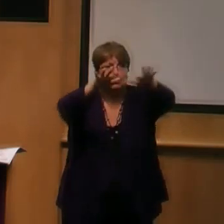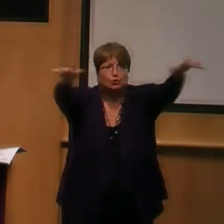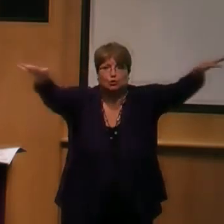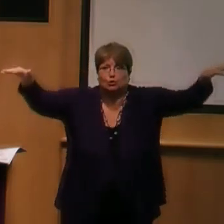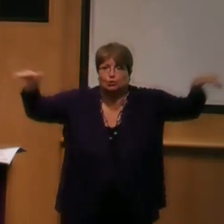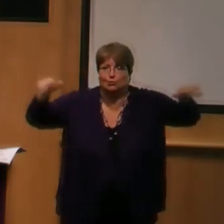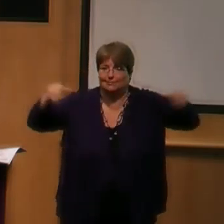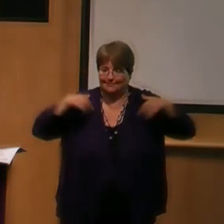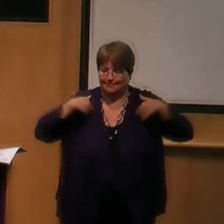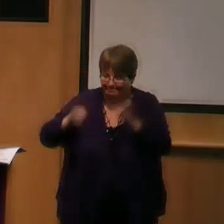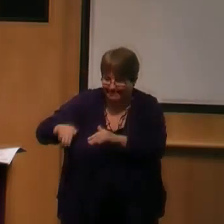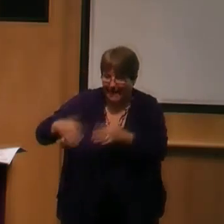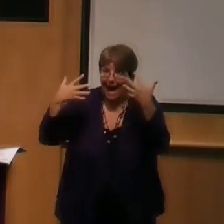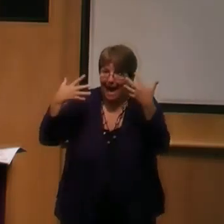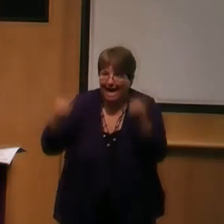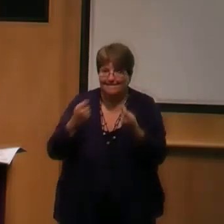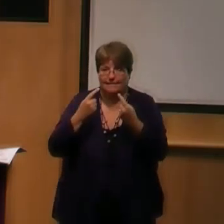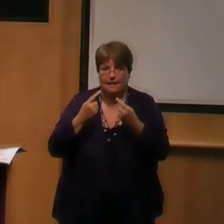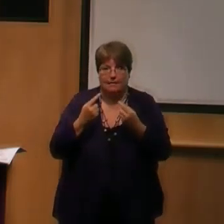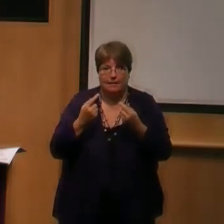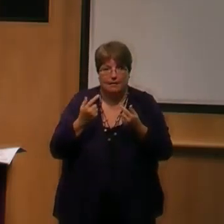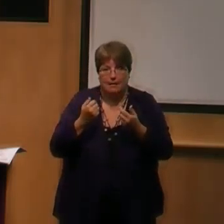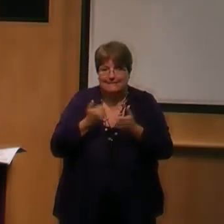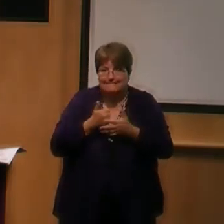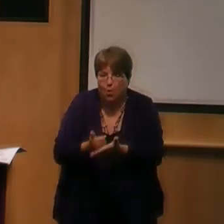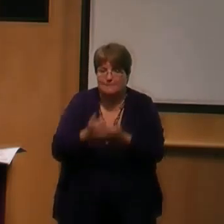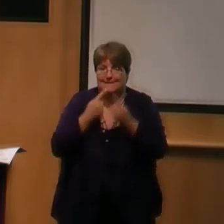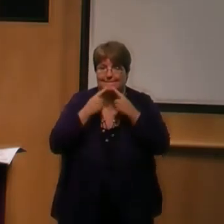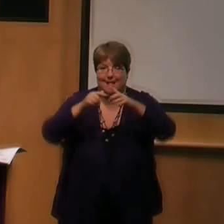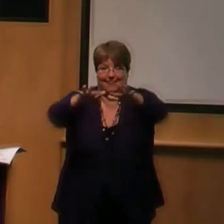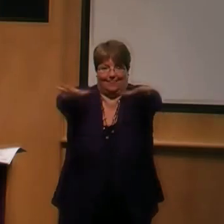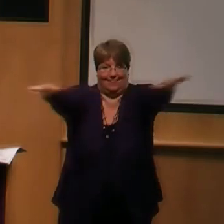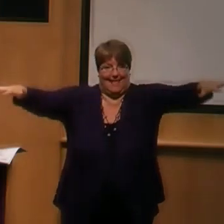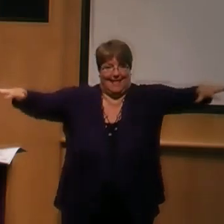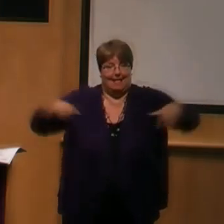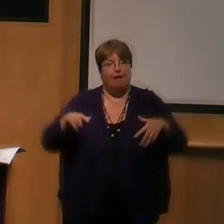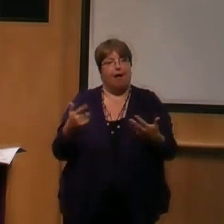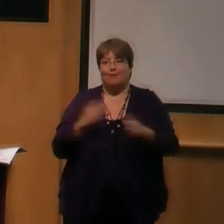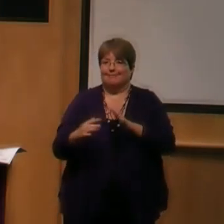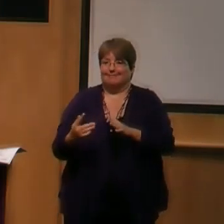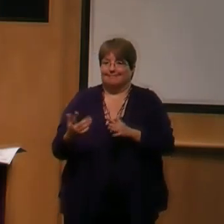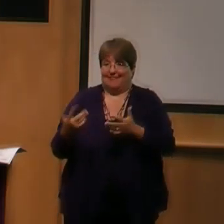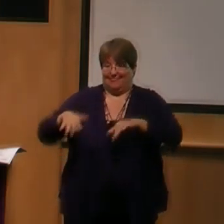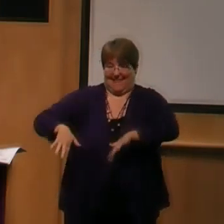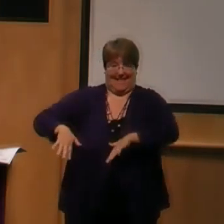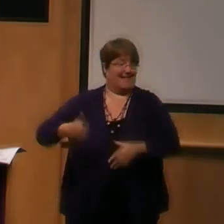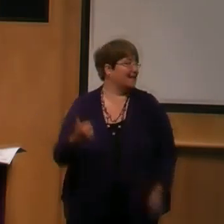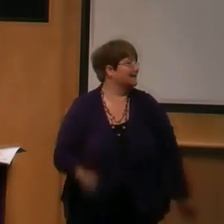It's also to reassure that young person that they're not in there by themselves, that there's a lot of support, there's other organizations out there. Okay.